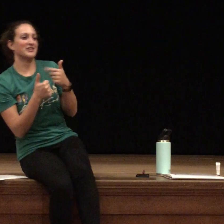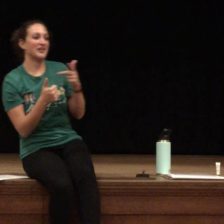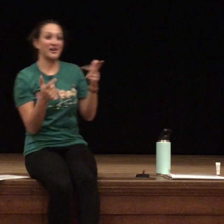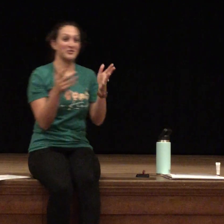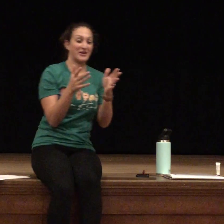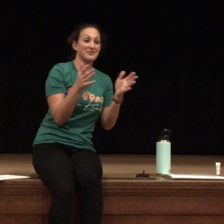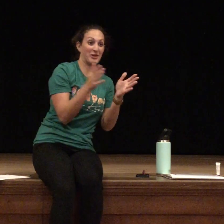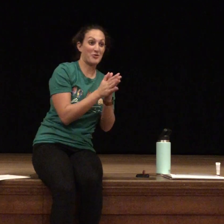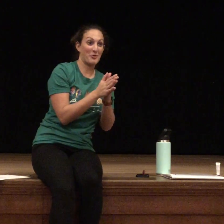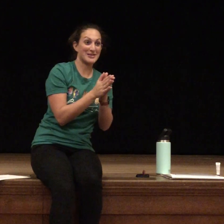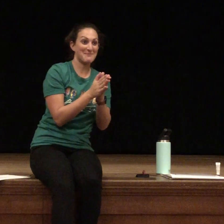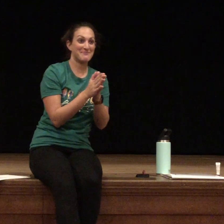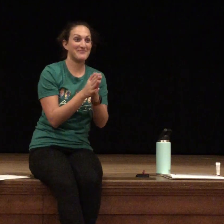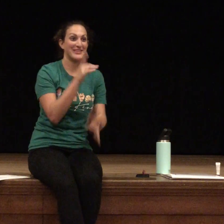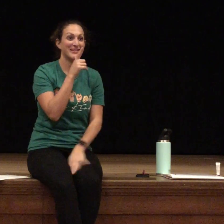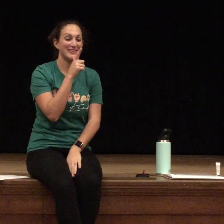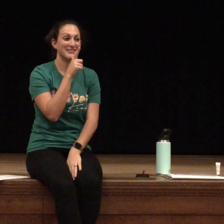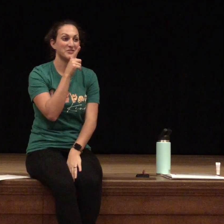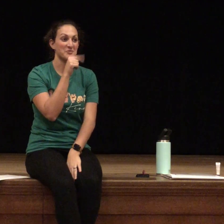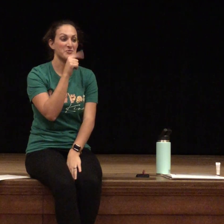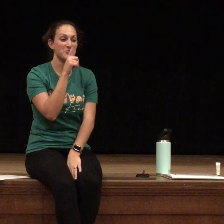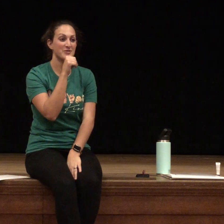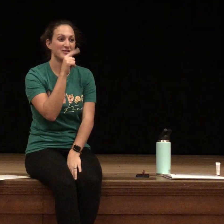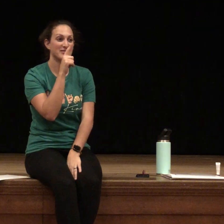Yeah, do you want to do them one more time? So who